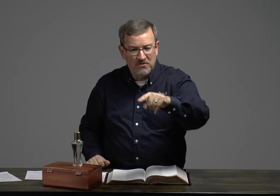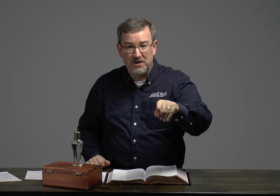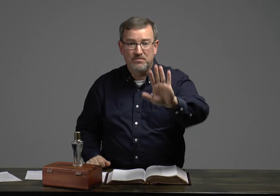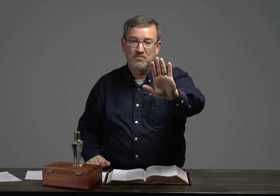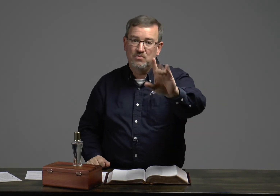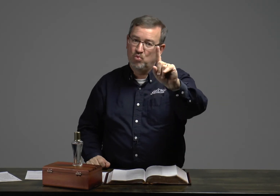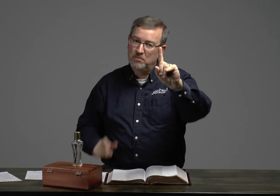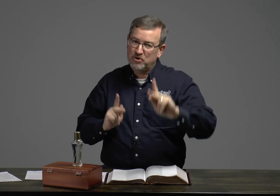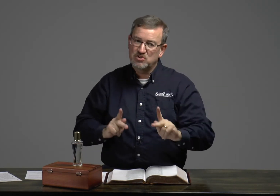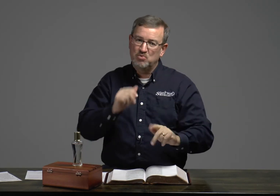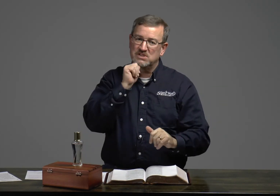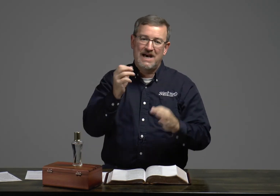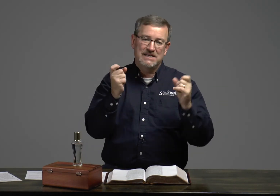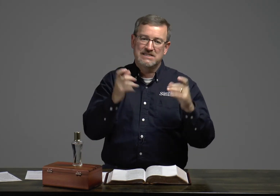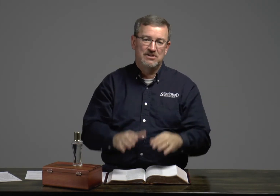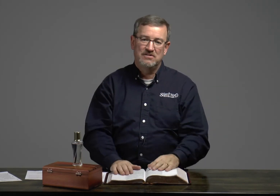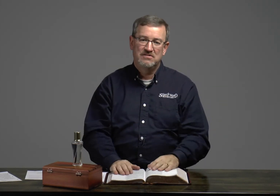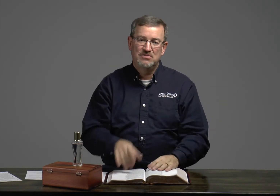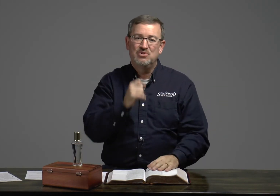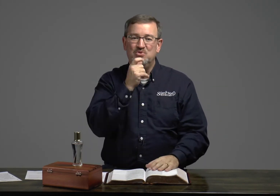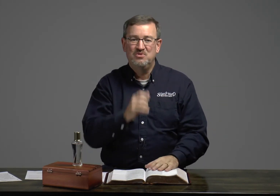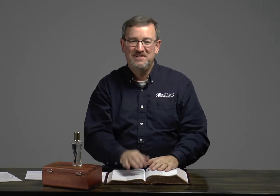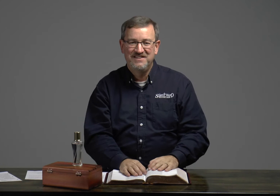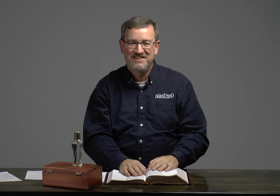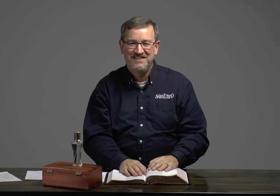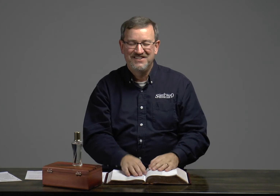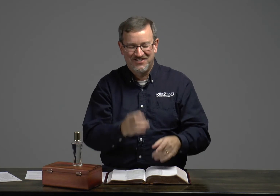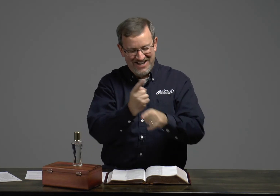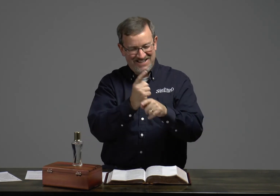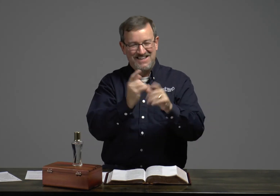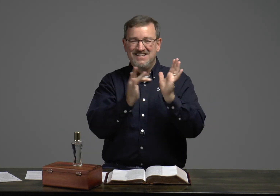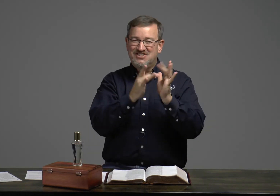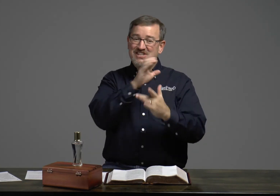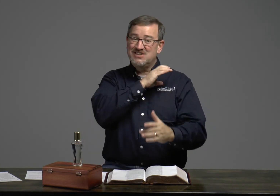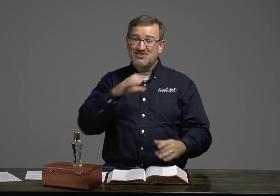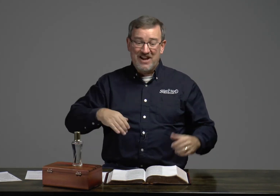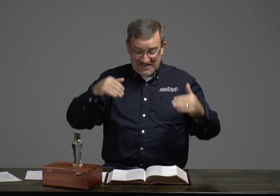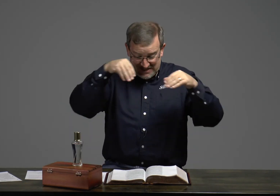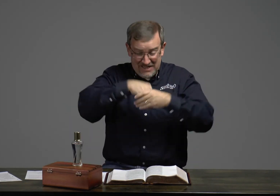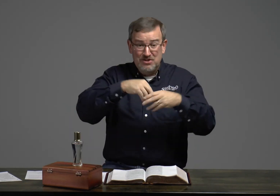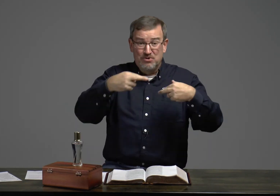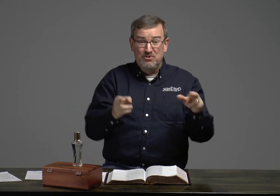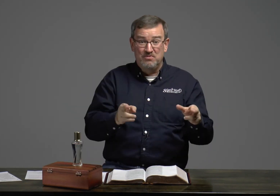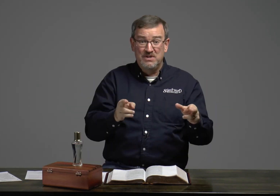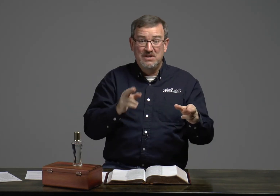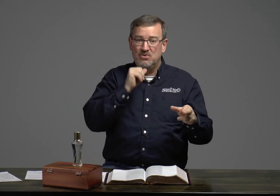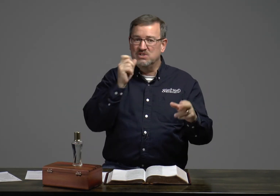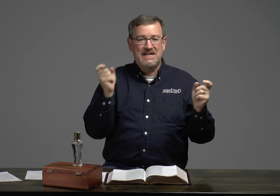them, one person was not a sinner. Who? Christ. Jesus Christ in the room was not